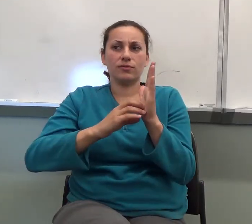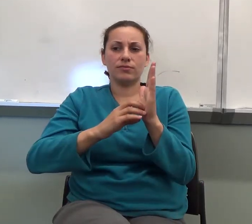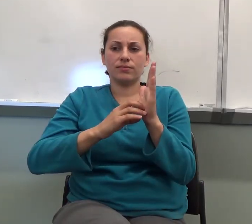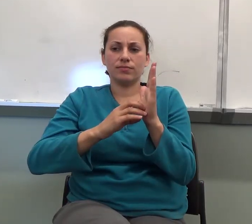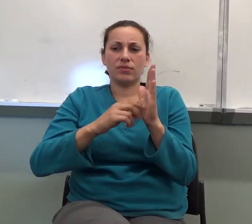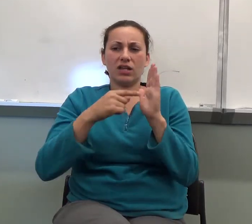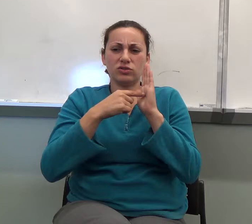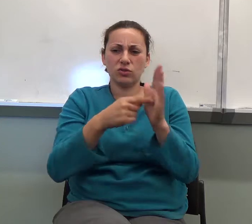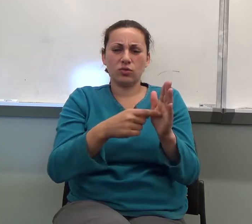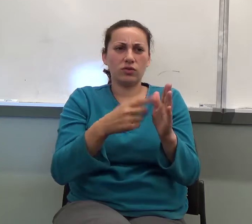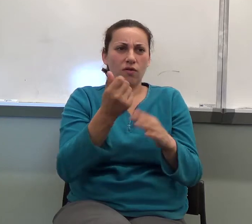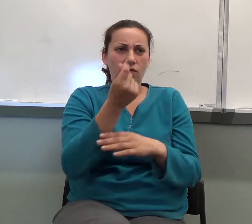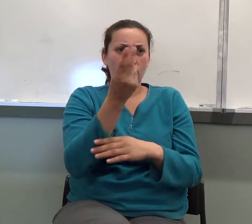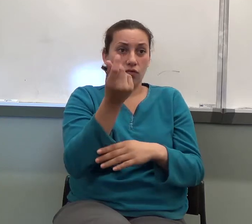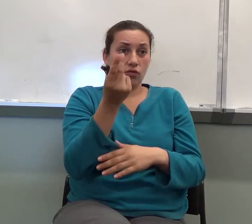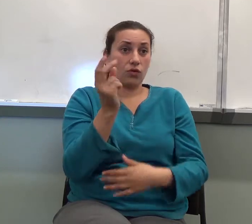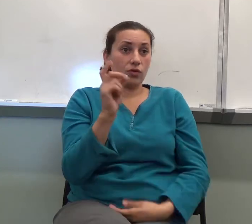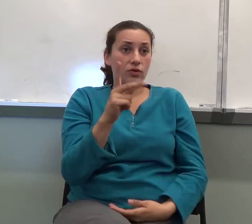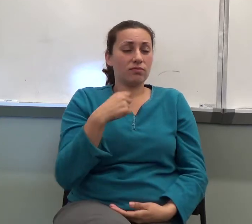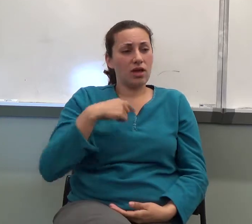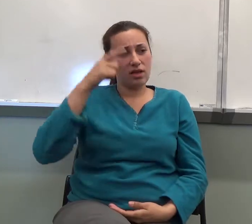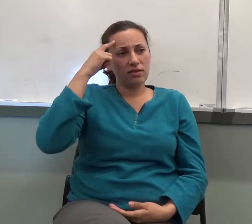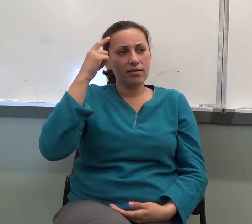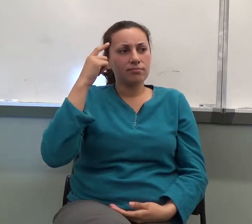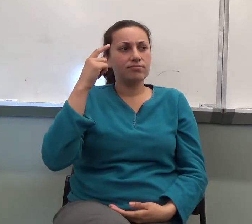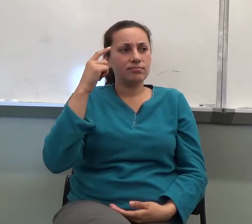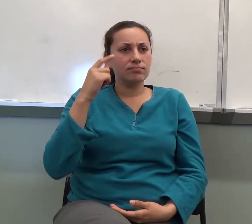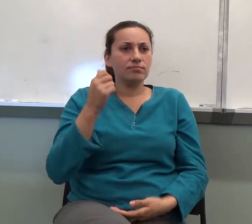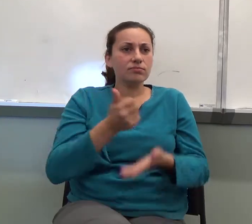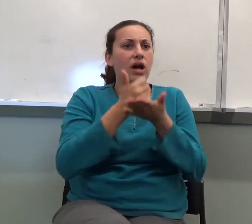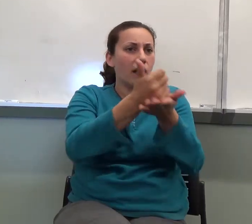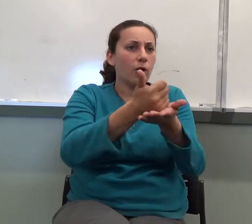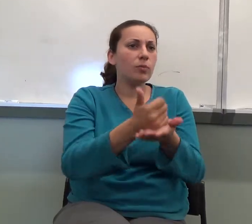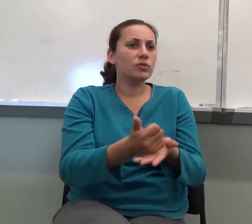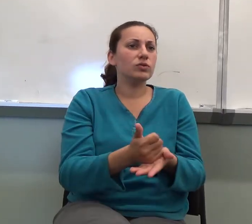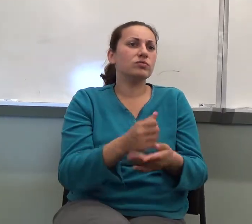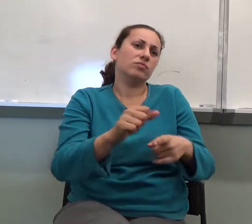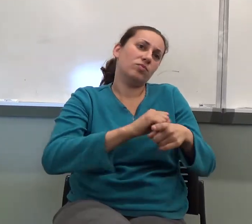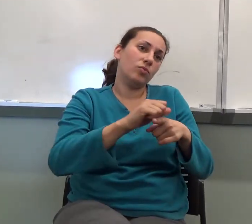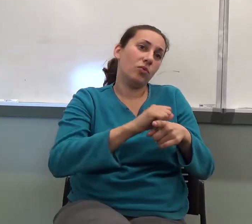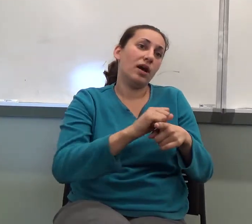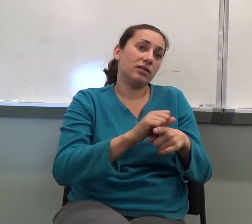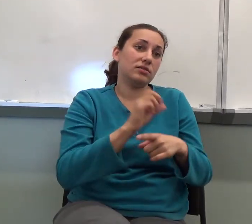problems that I thought would give us a little exercise in using this formula.